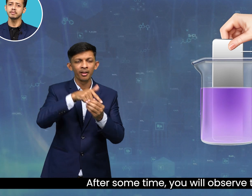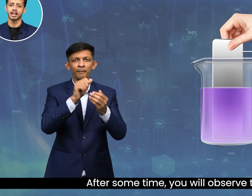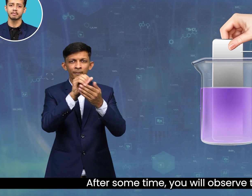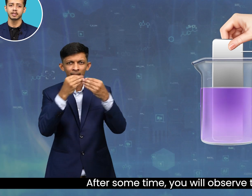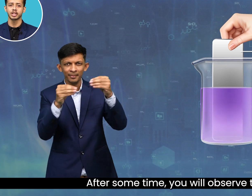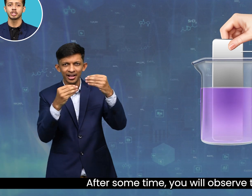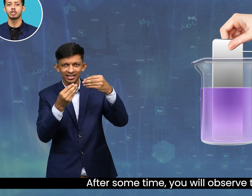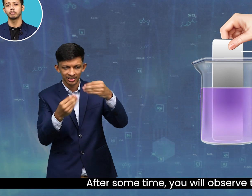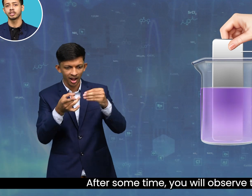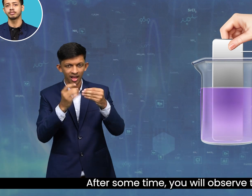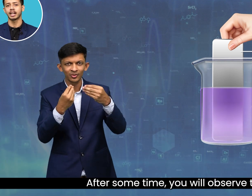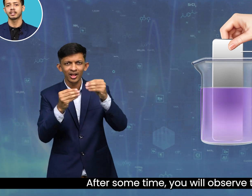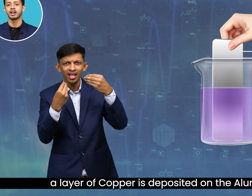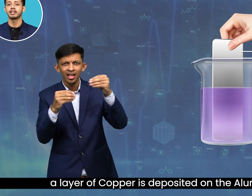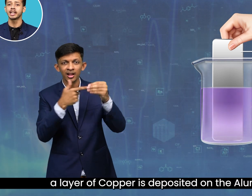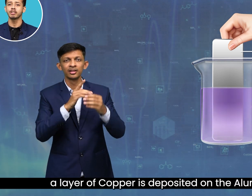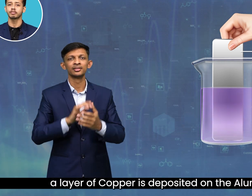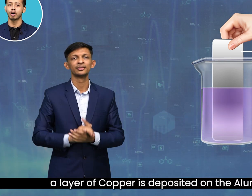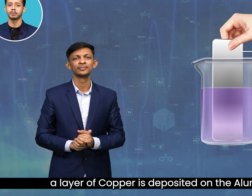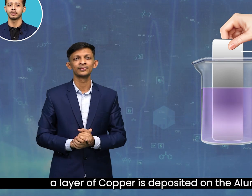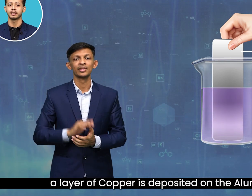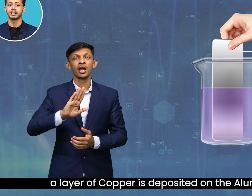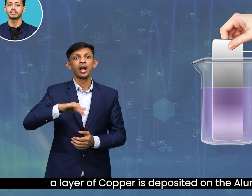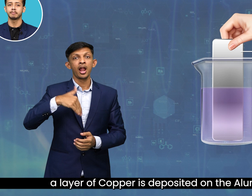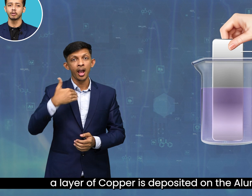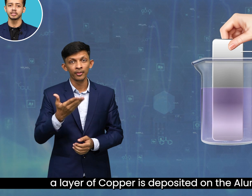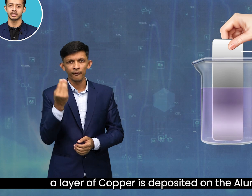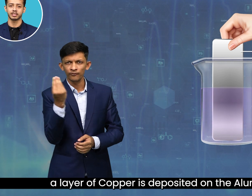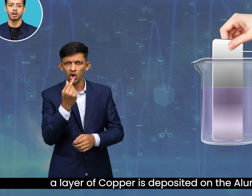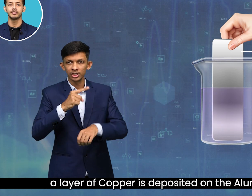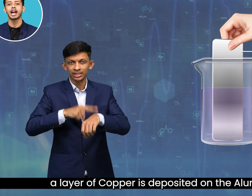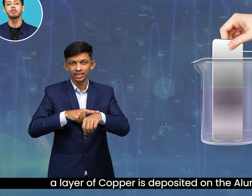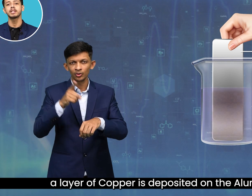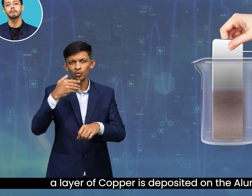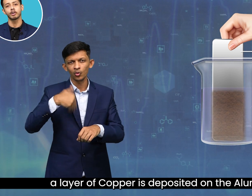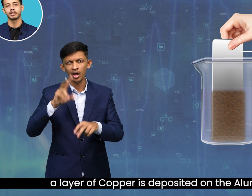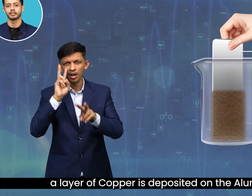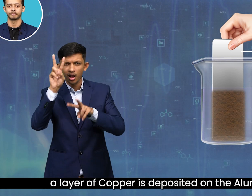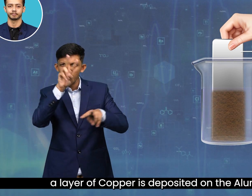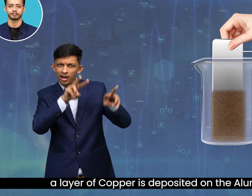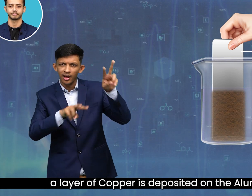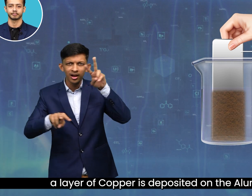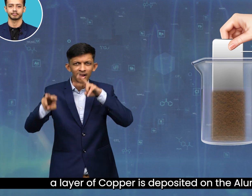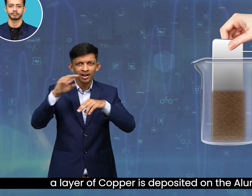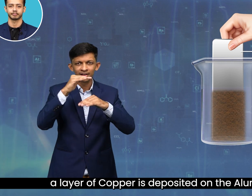After some time, you will observe that a layer of copper is deposited on the aluminium foil.